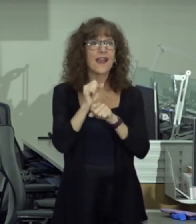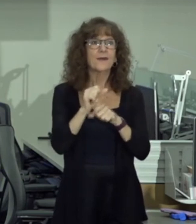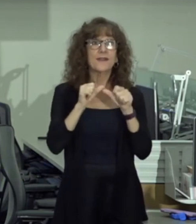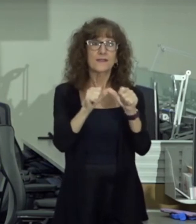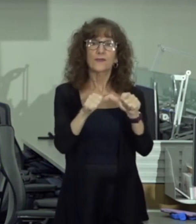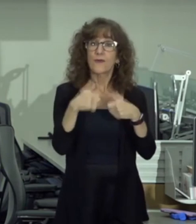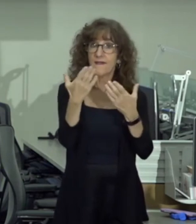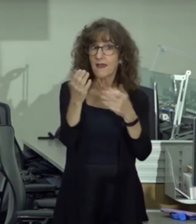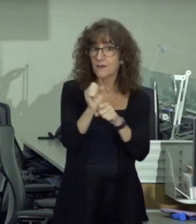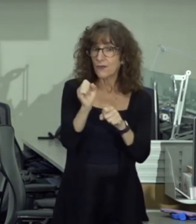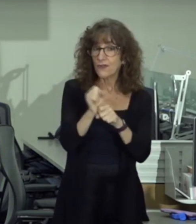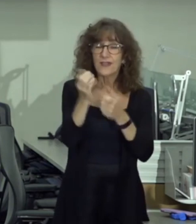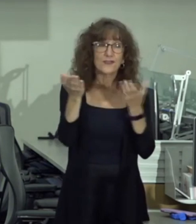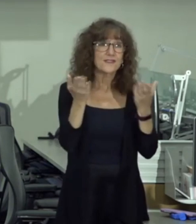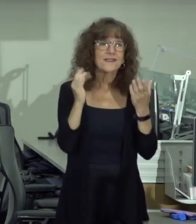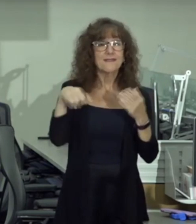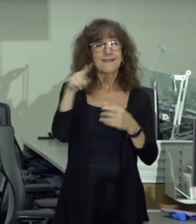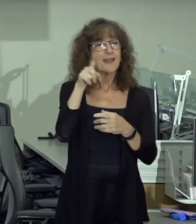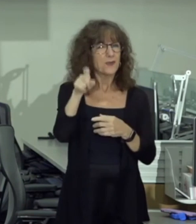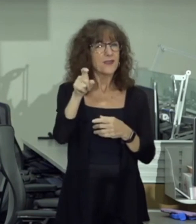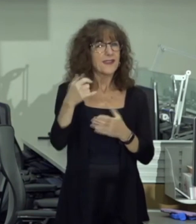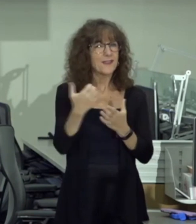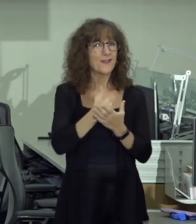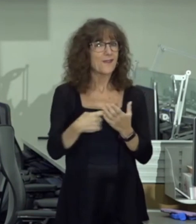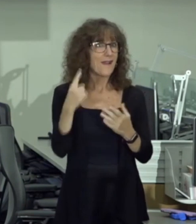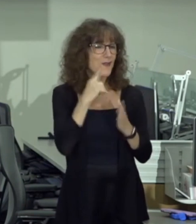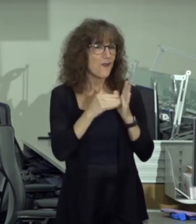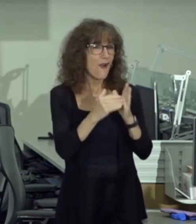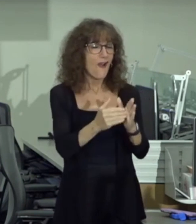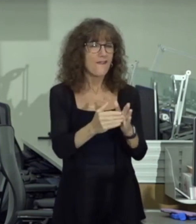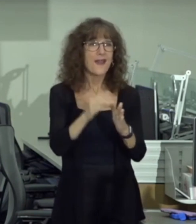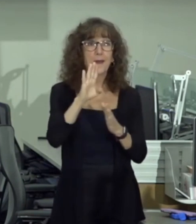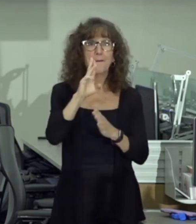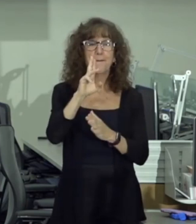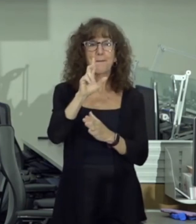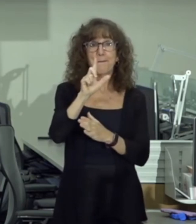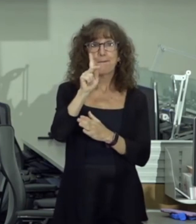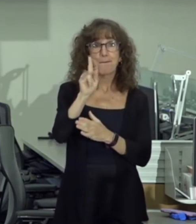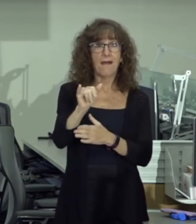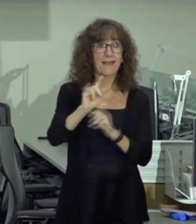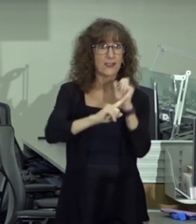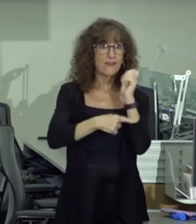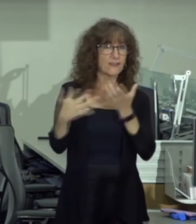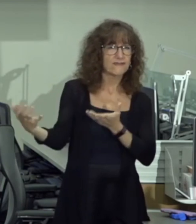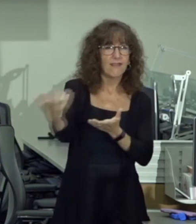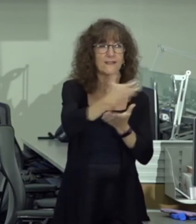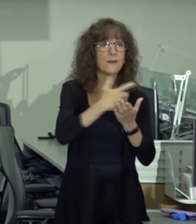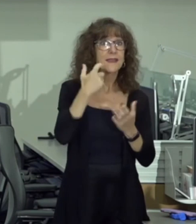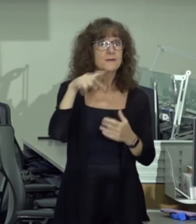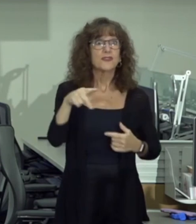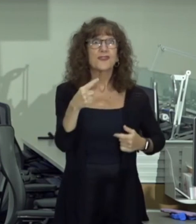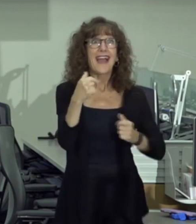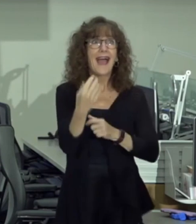and resources that our residents need and deserve. One that I've heard a lot about is bulky trash collections, because Prince Georgians have